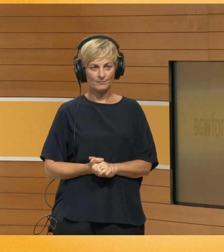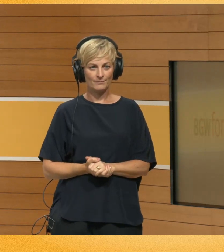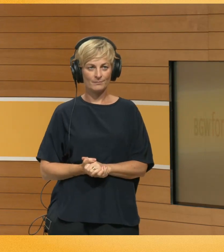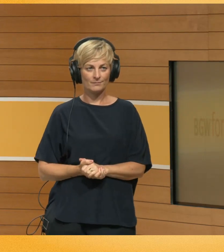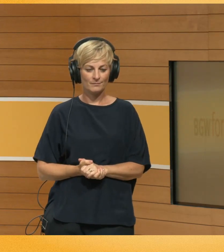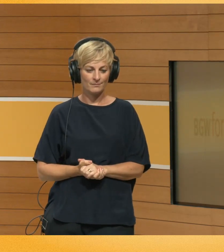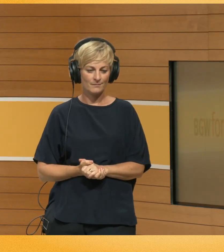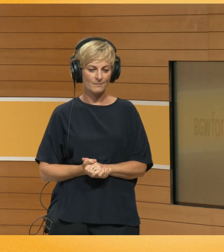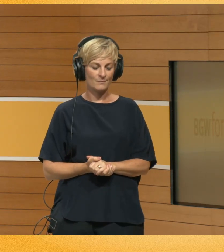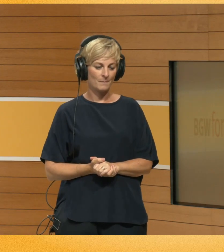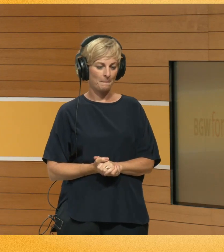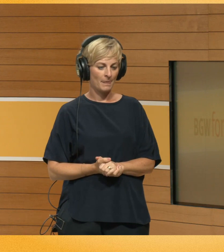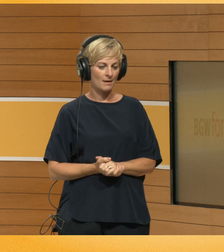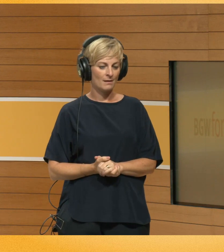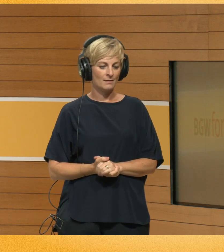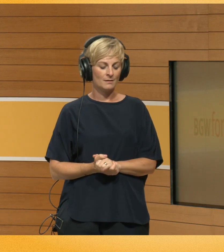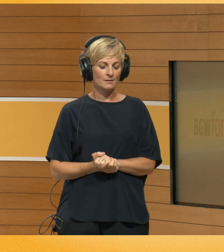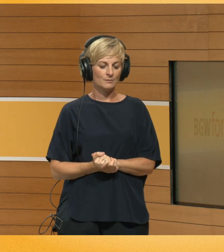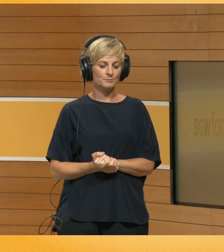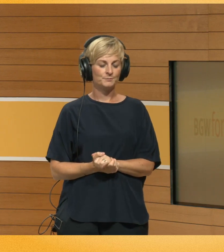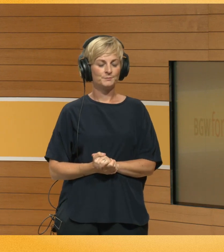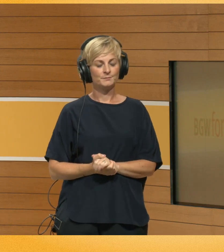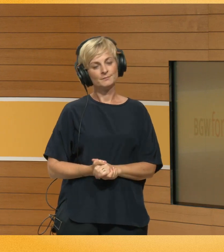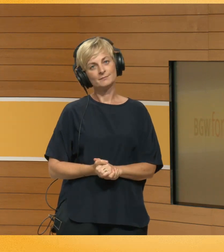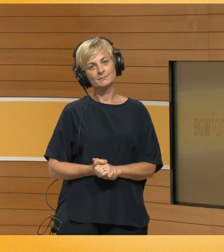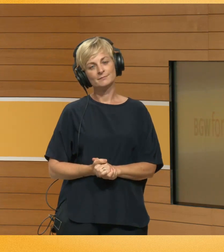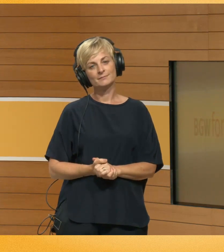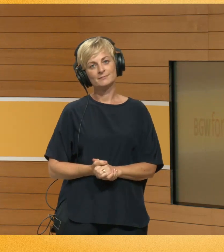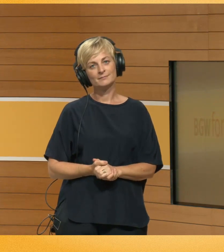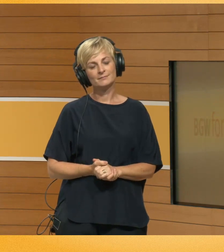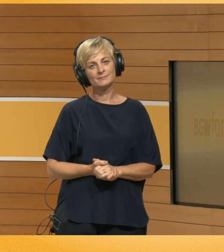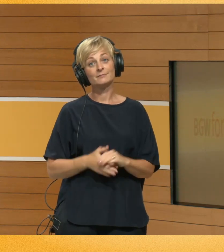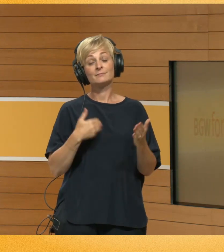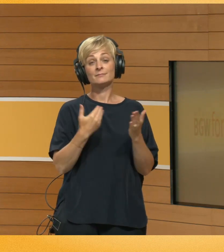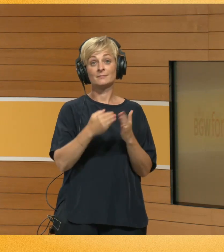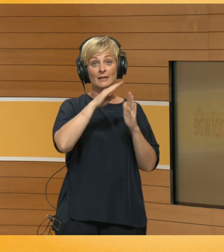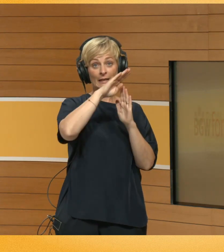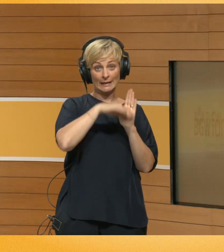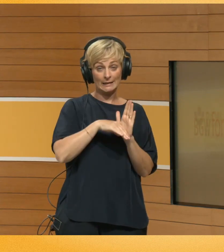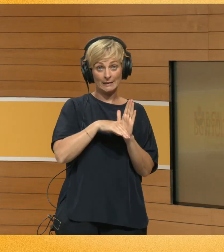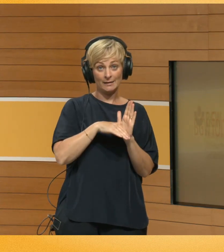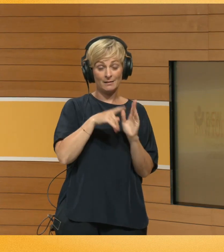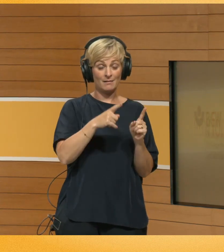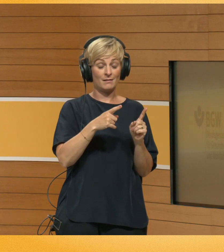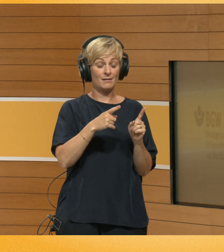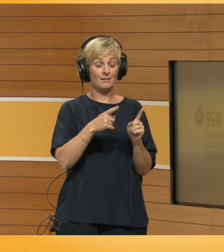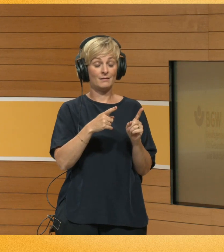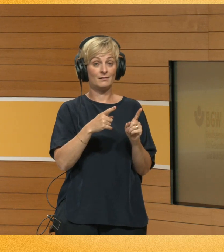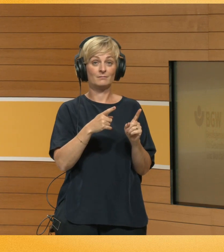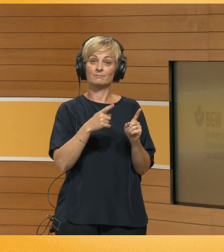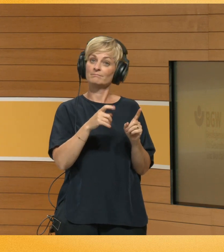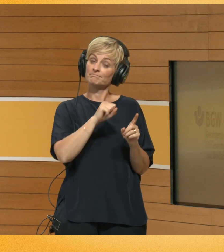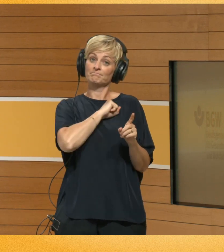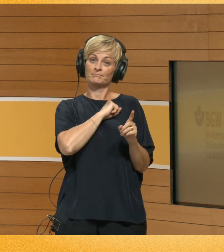understanding what is in general the step-by-step from the moment that the patient expires to the moment that the